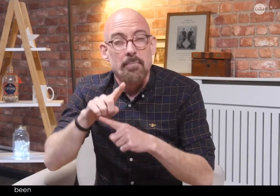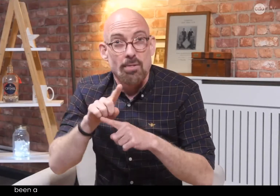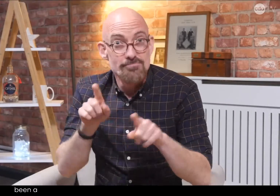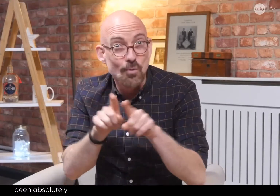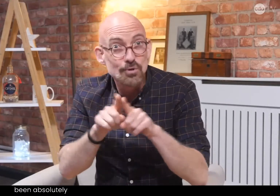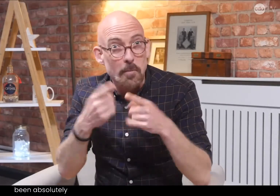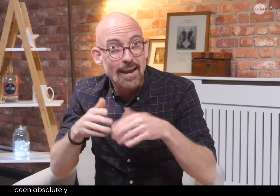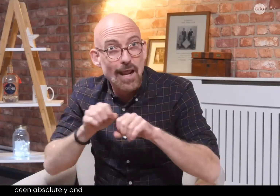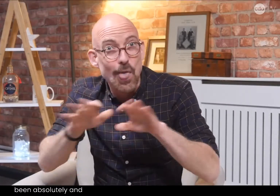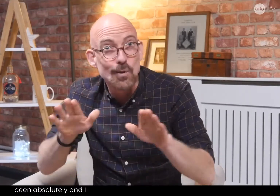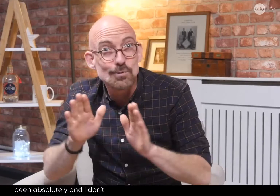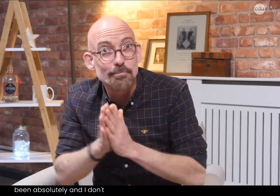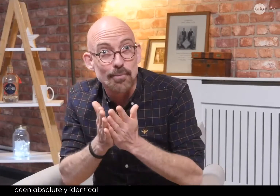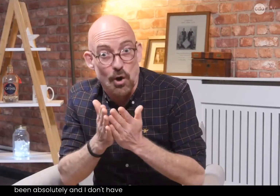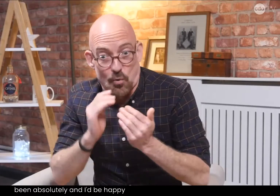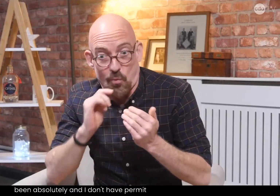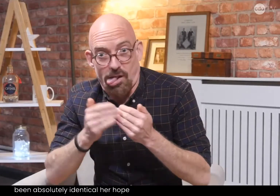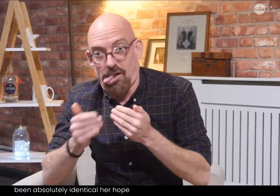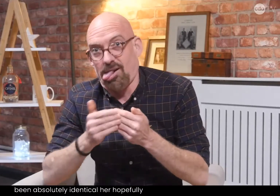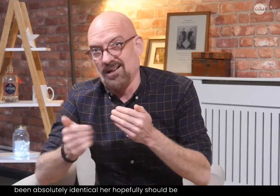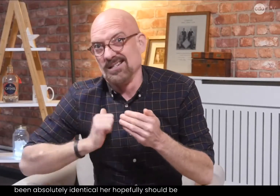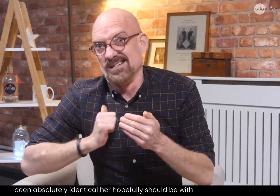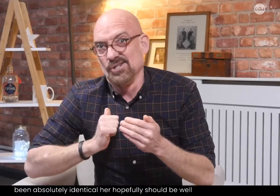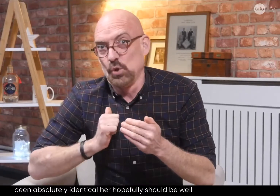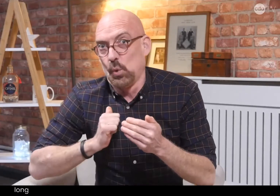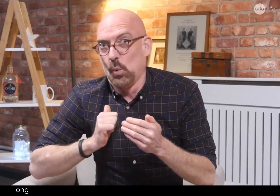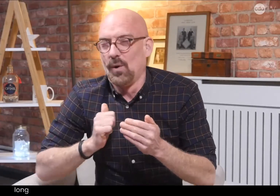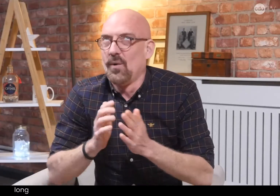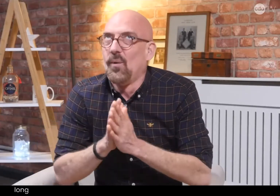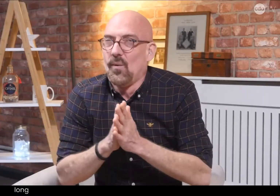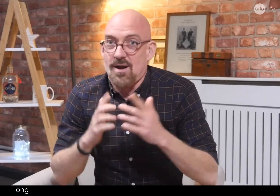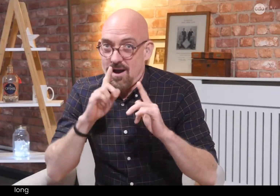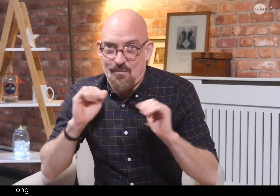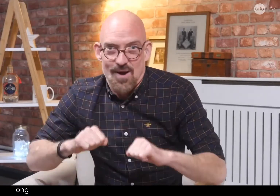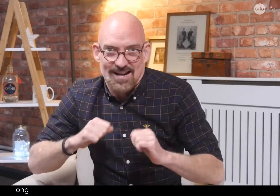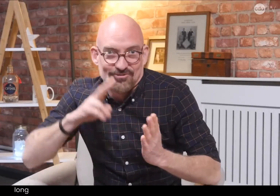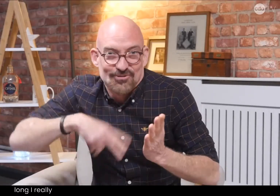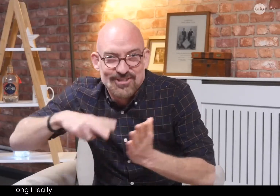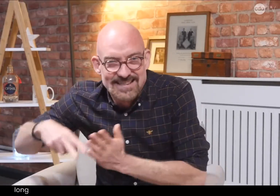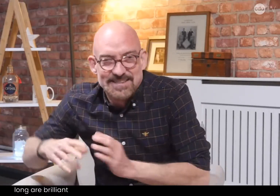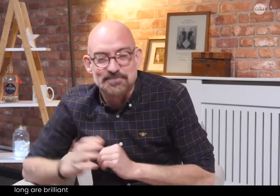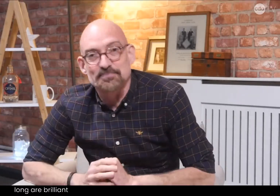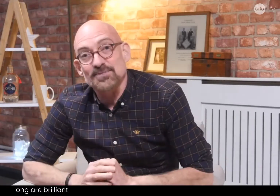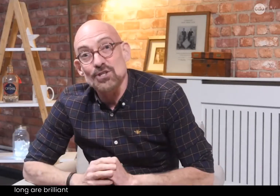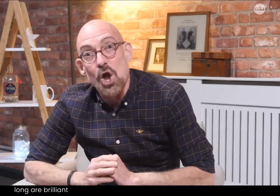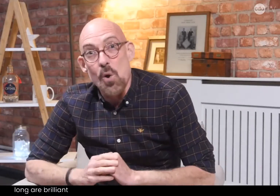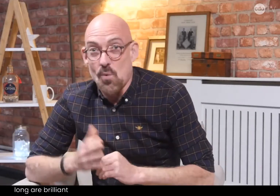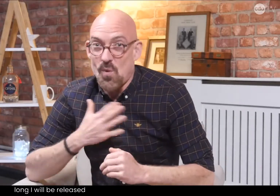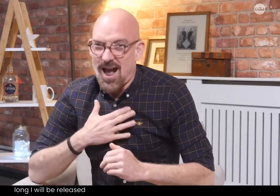incredible. And hopefully it should be really empowering for anybody watching. And she will soon be releasing a book, which I can't wait to